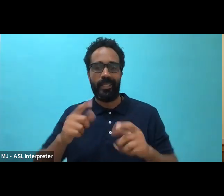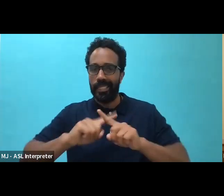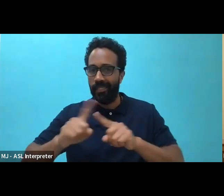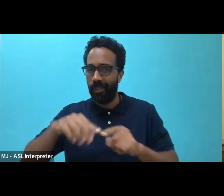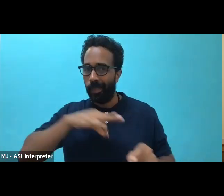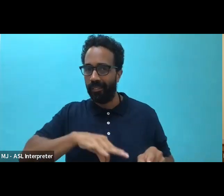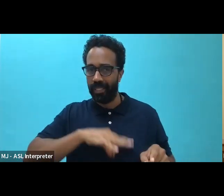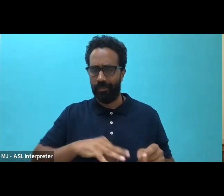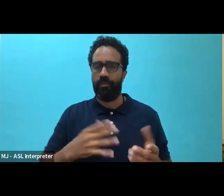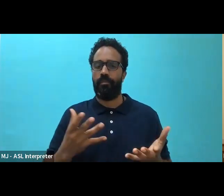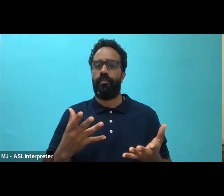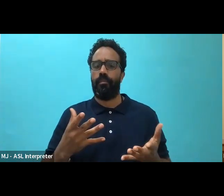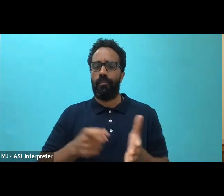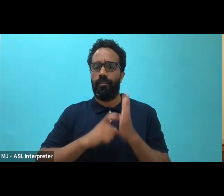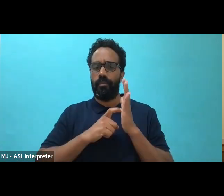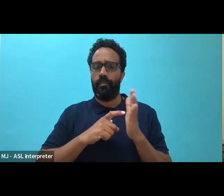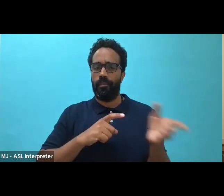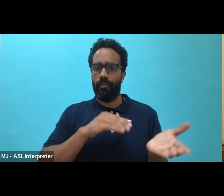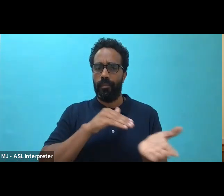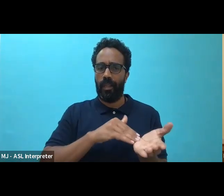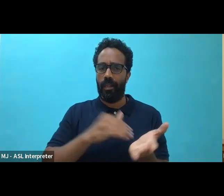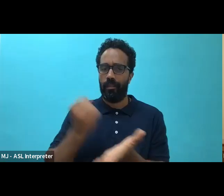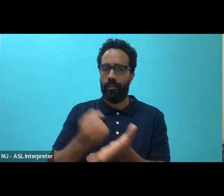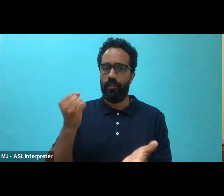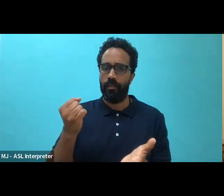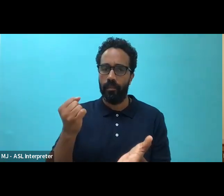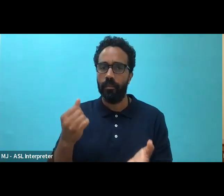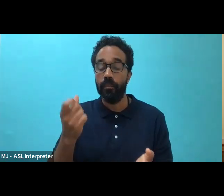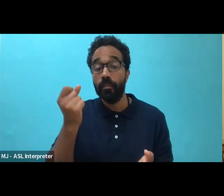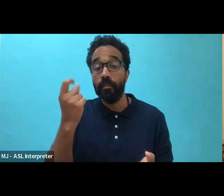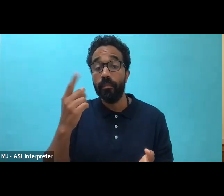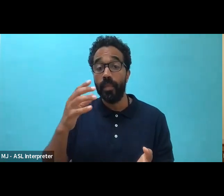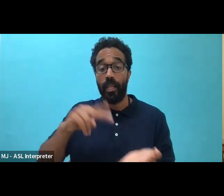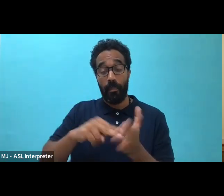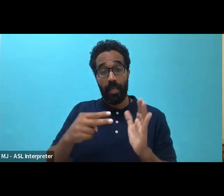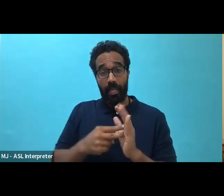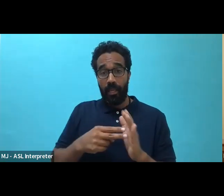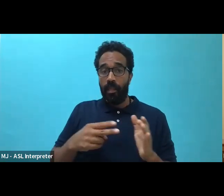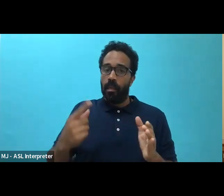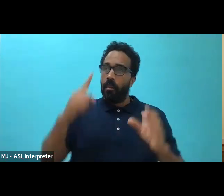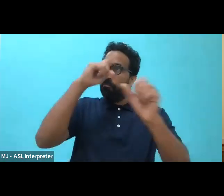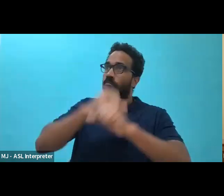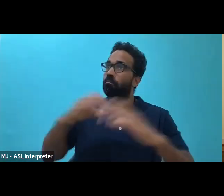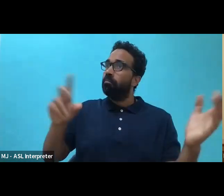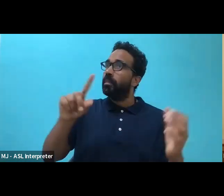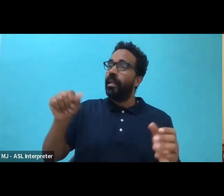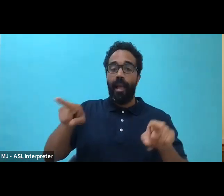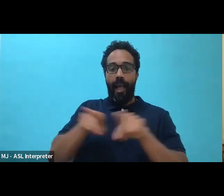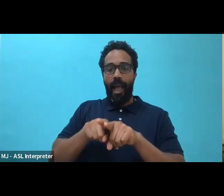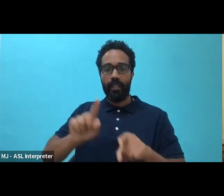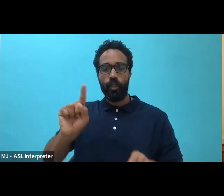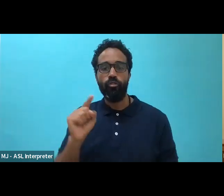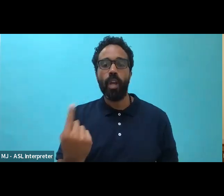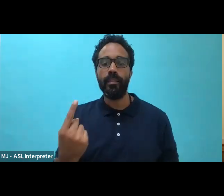The medical model views disability as solely a biological phenomenon, and that the